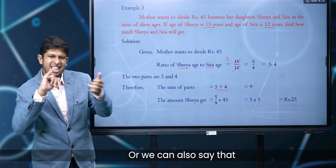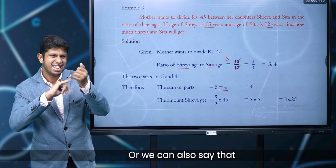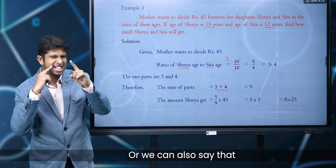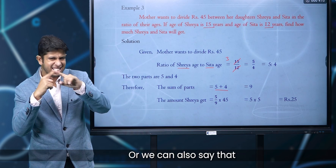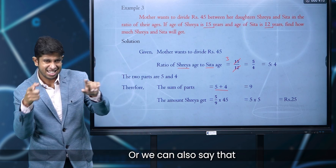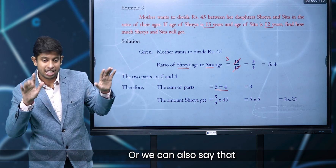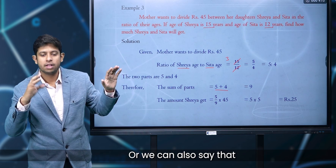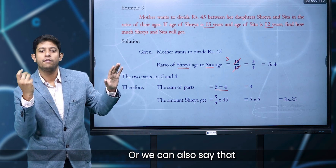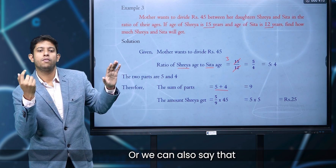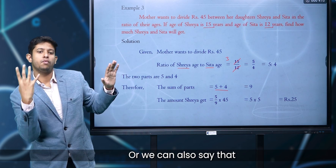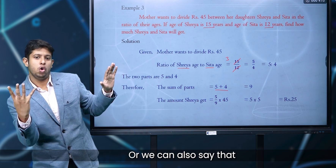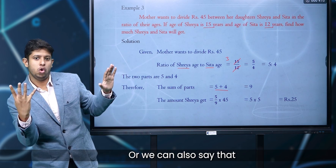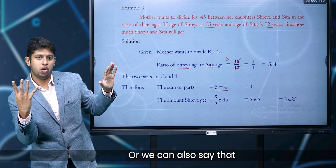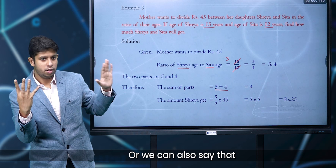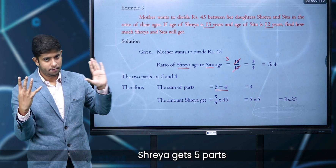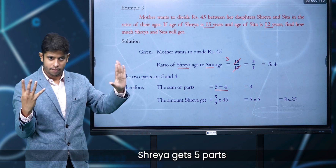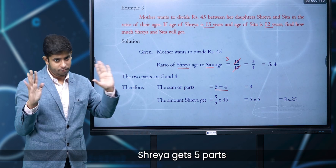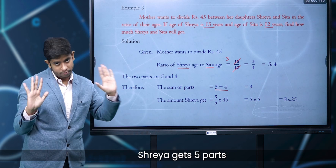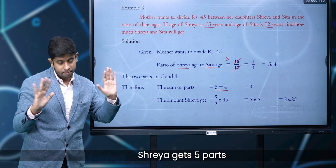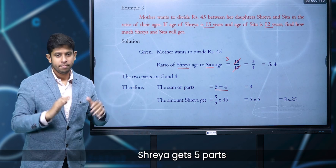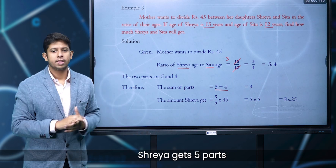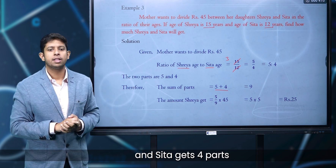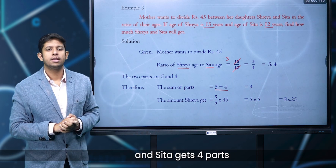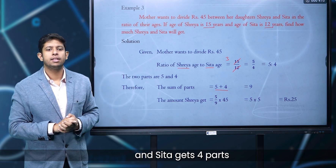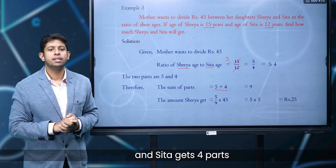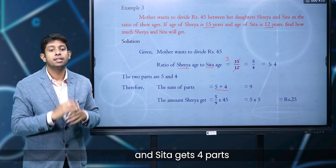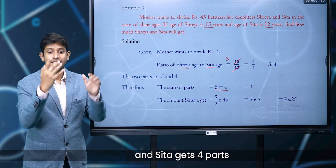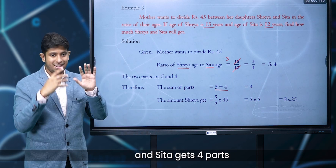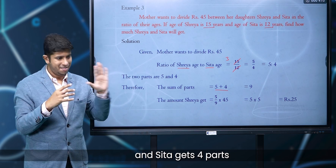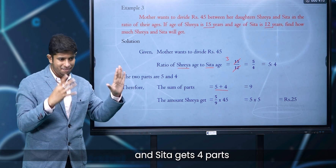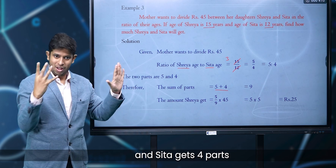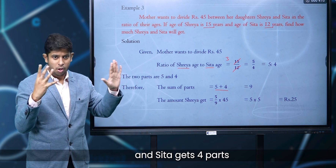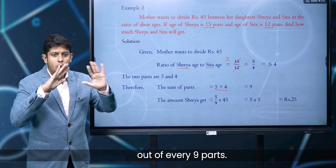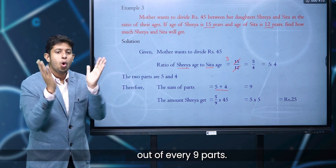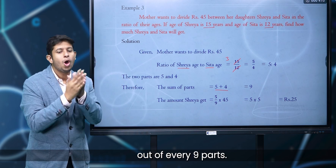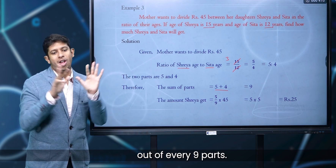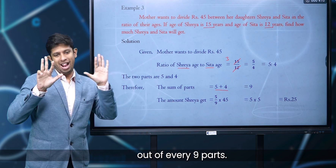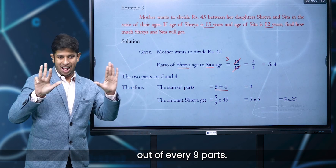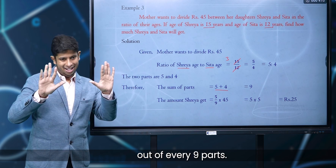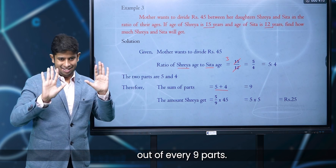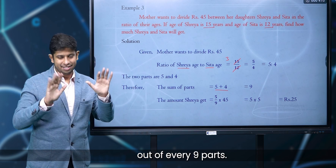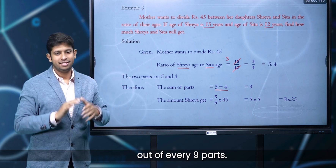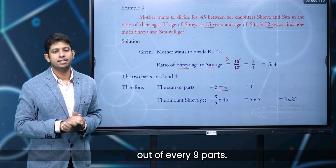Or we can also say that Shreya gets 5 parts and Sita gets 4 parts out of every 9 parts.